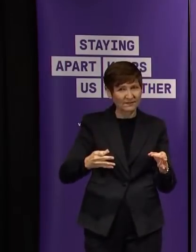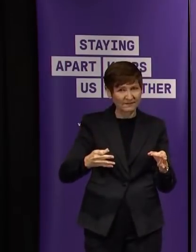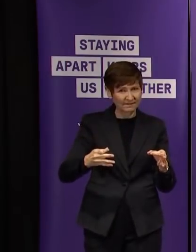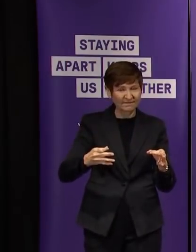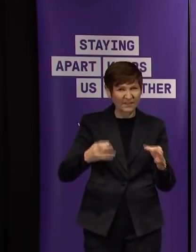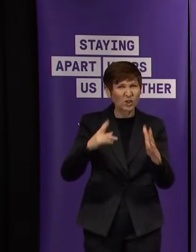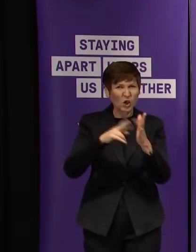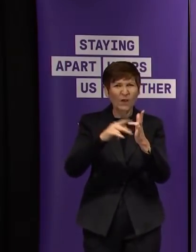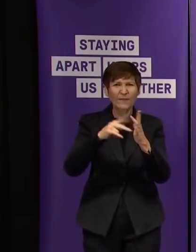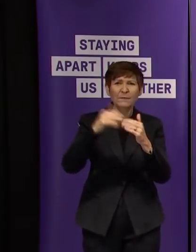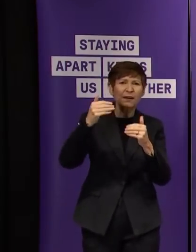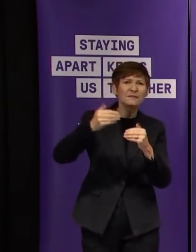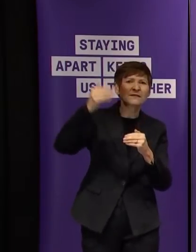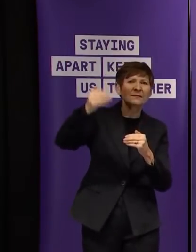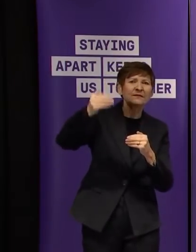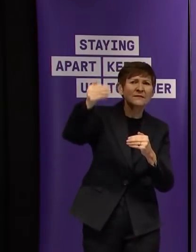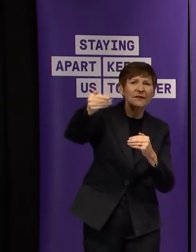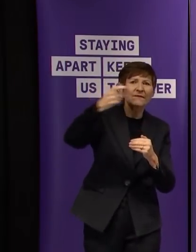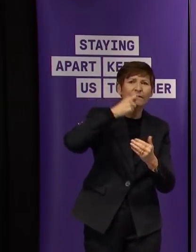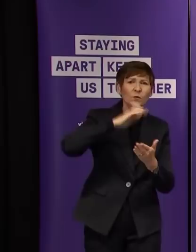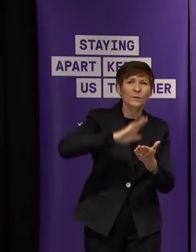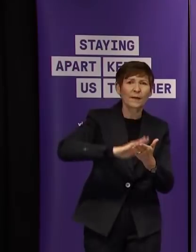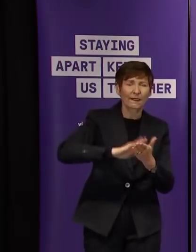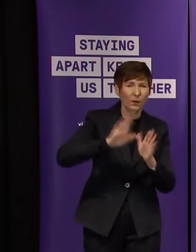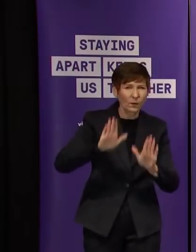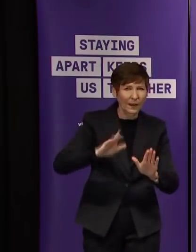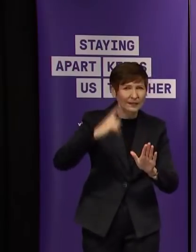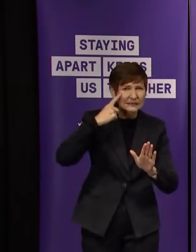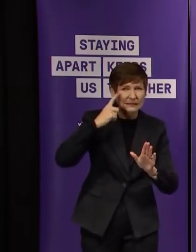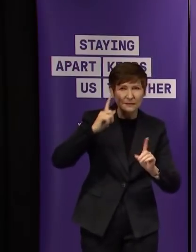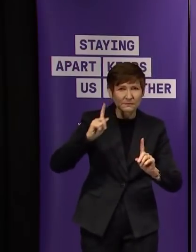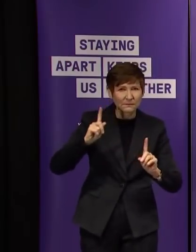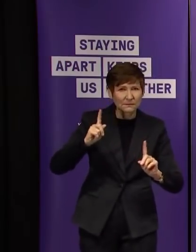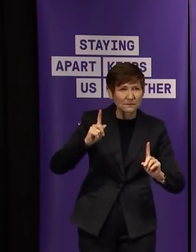every opportunity to see how we're going on the way.